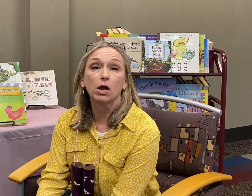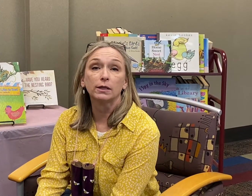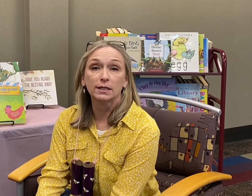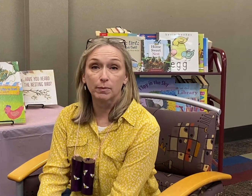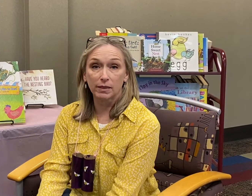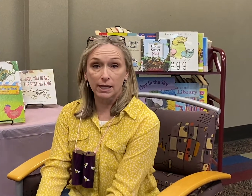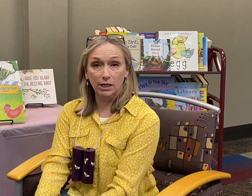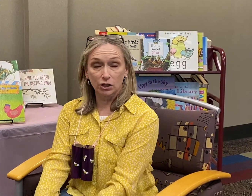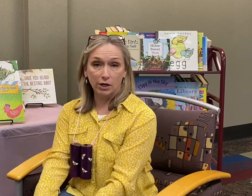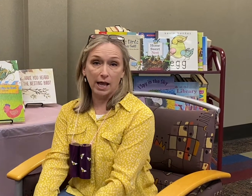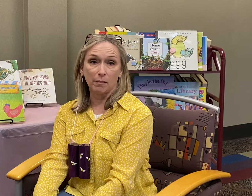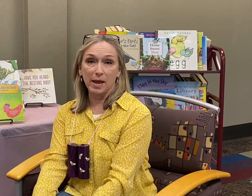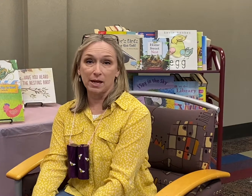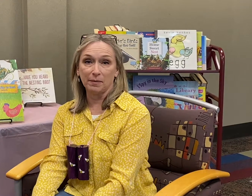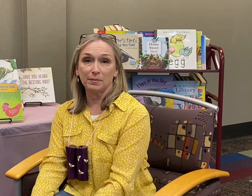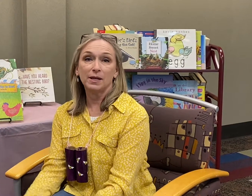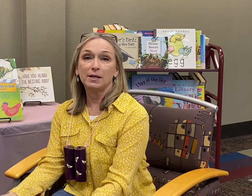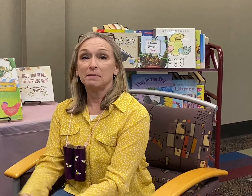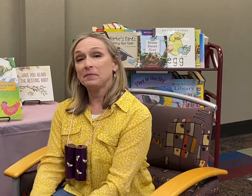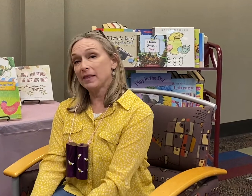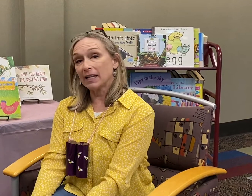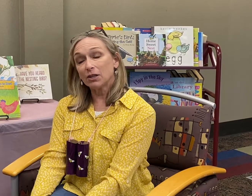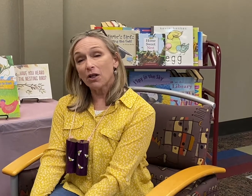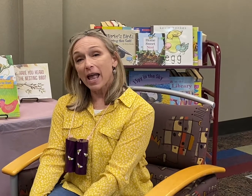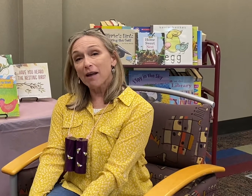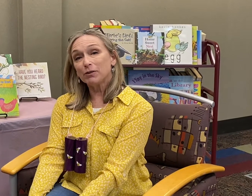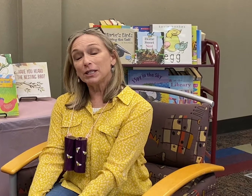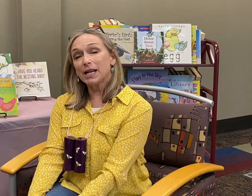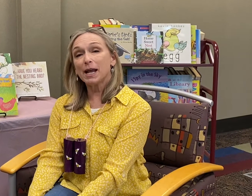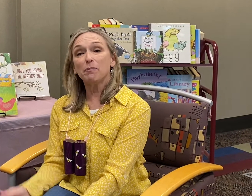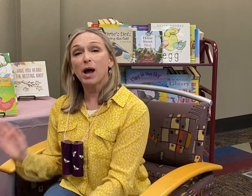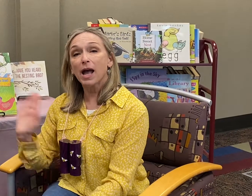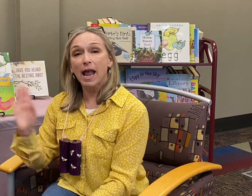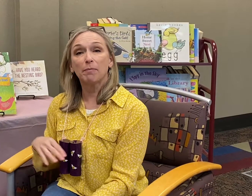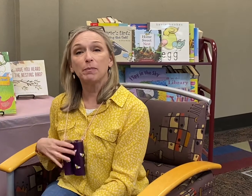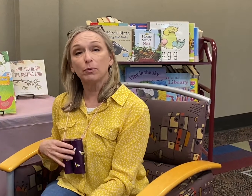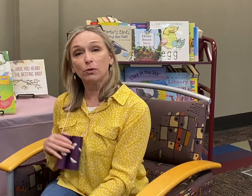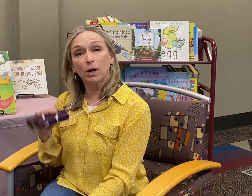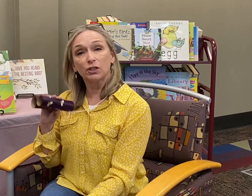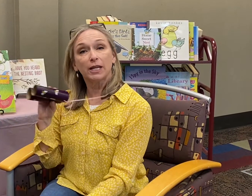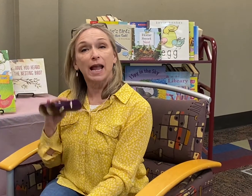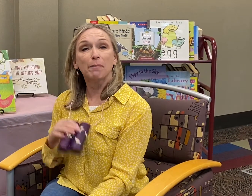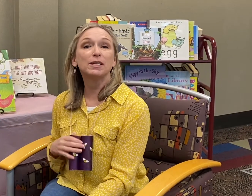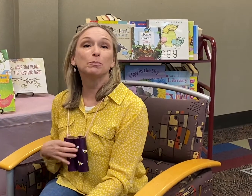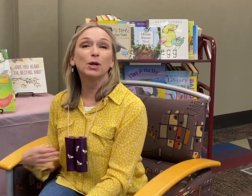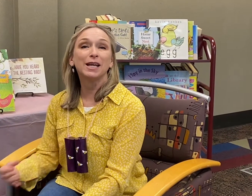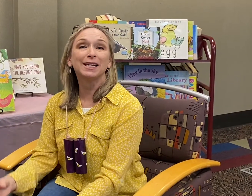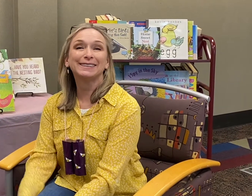this month, and I show you how to make them. That's all I have for today. Bye. Happy bird watching. Happy spring.